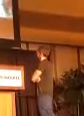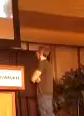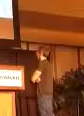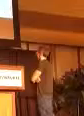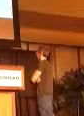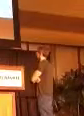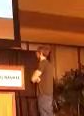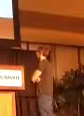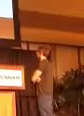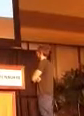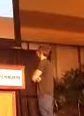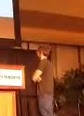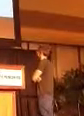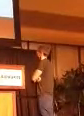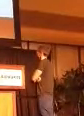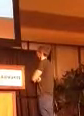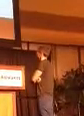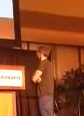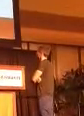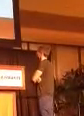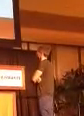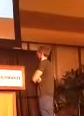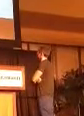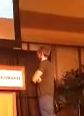that you'll stay.